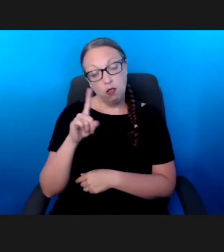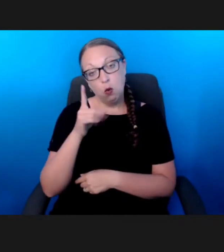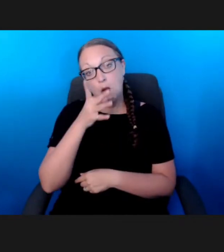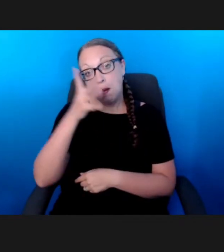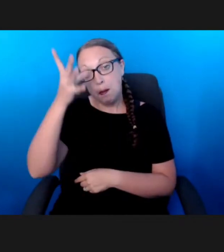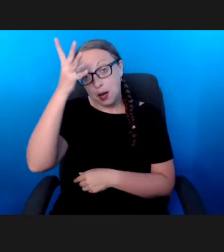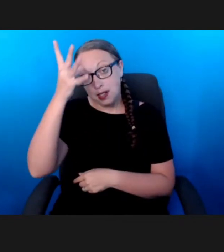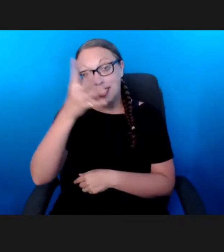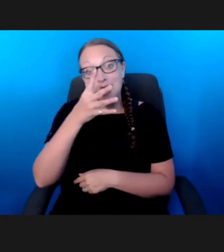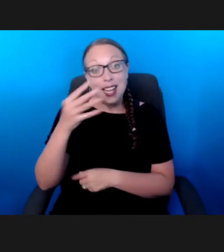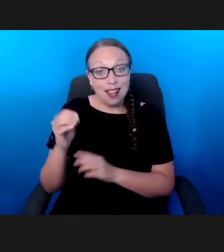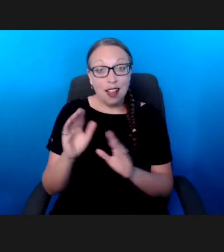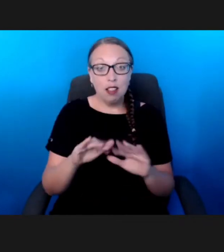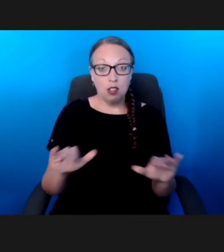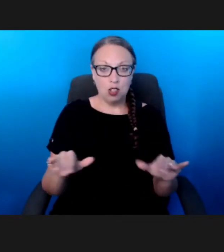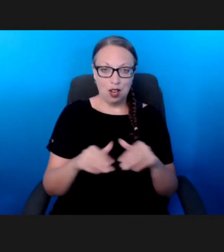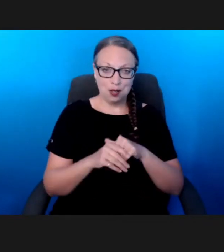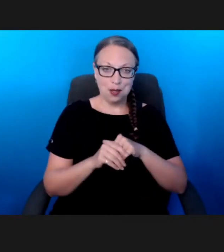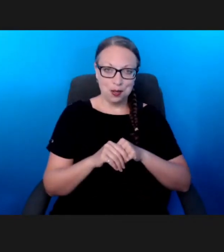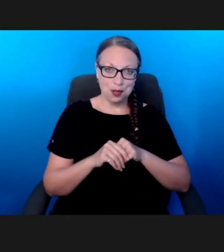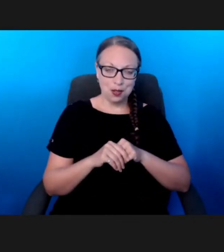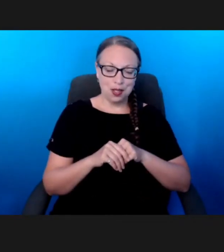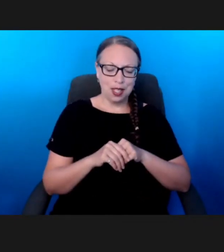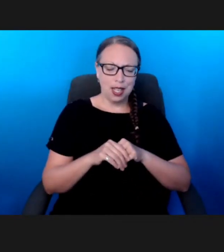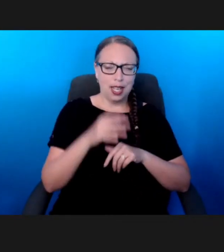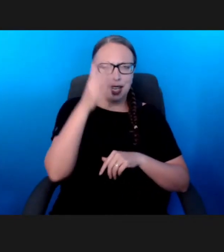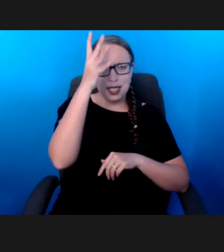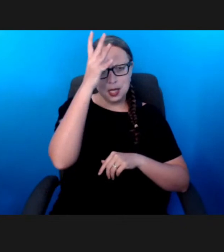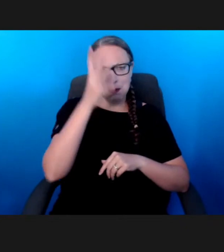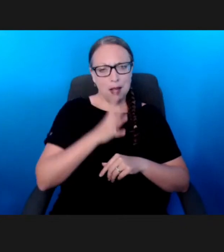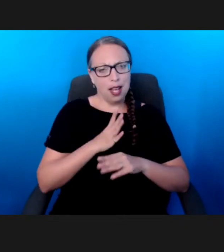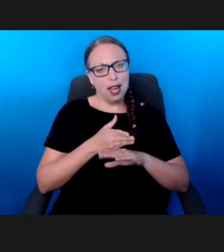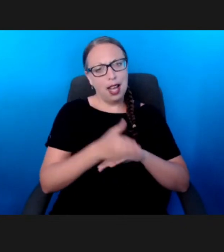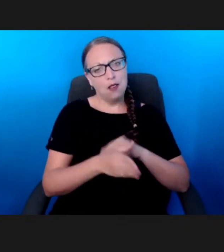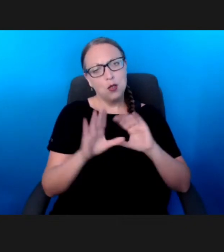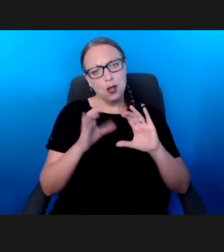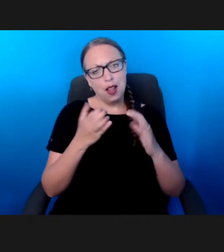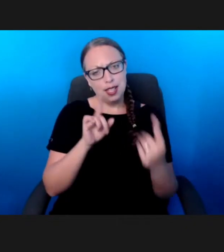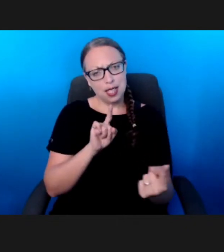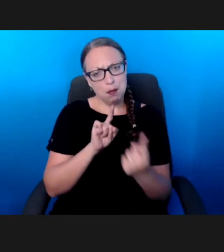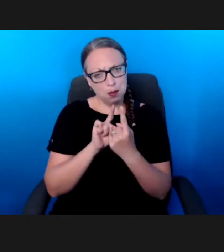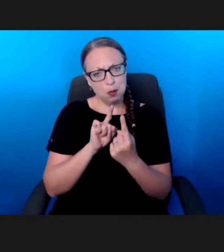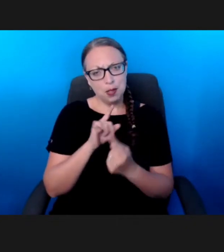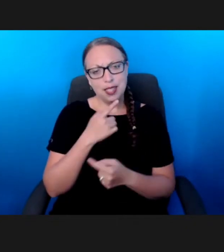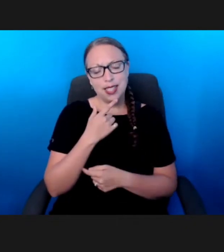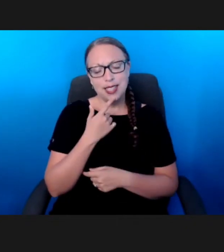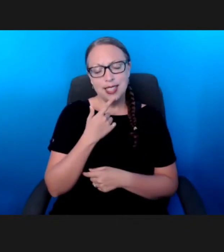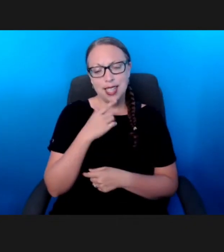child. And a gentleman came up to me after the class and said that Elizabeth